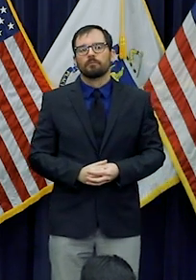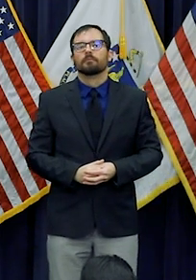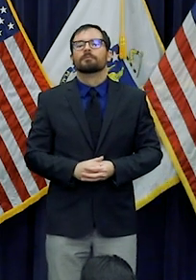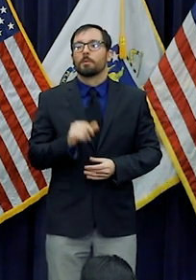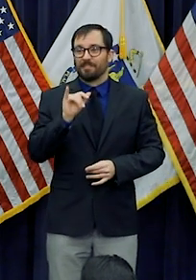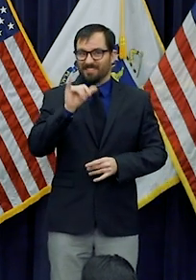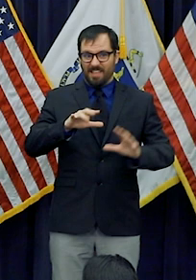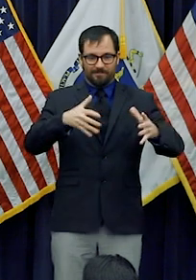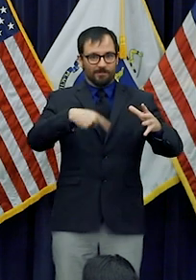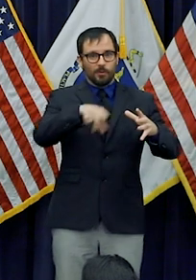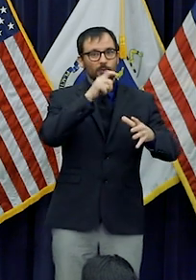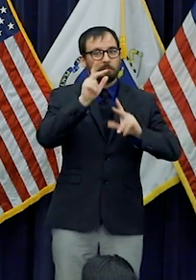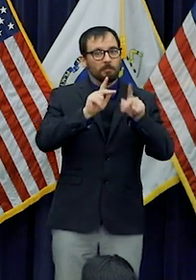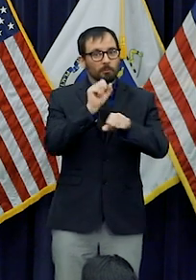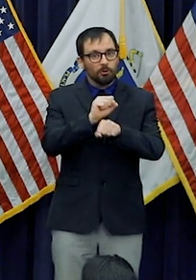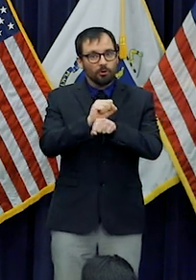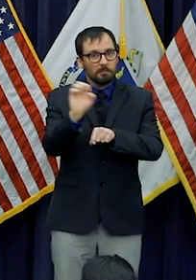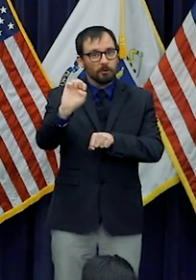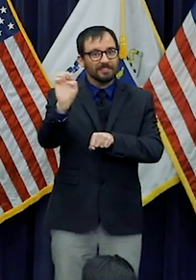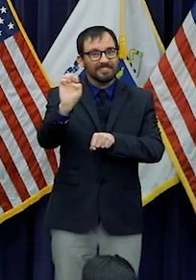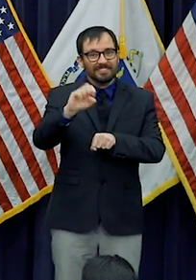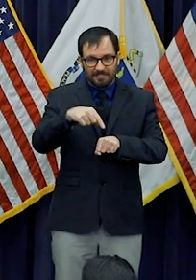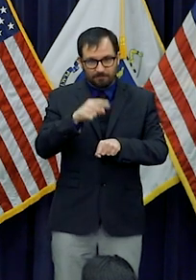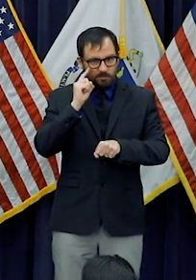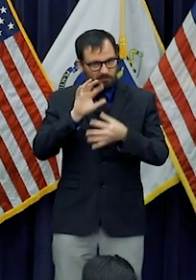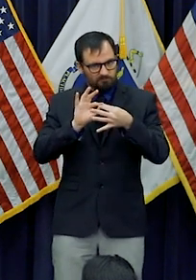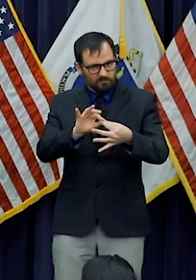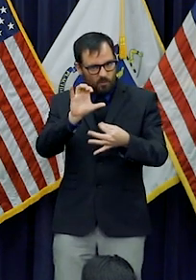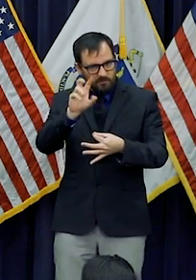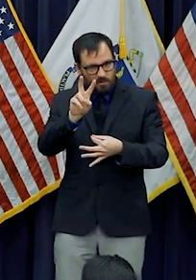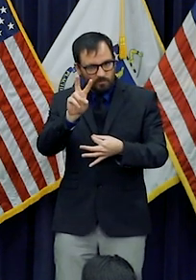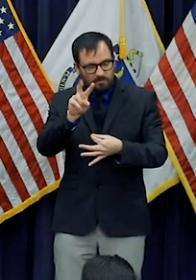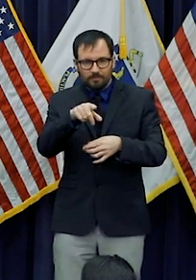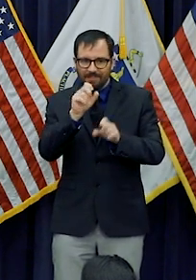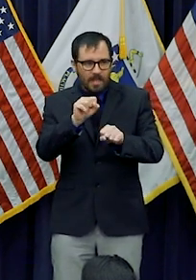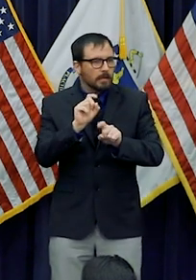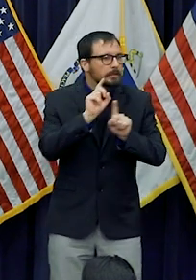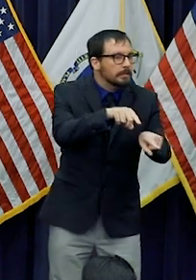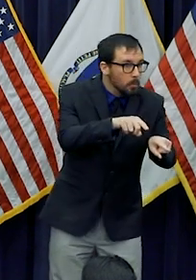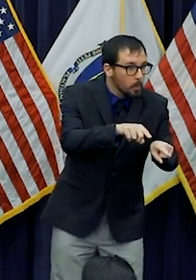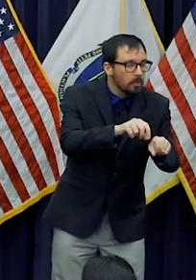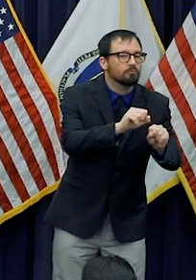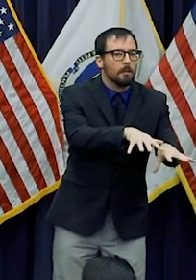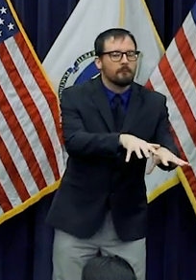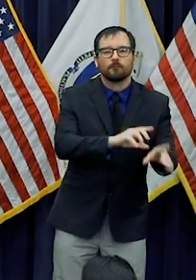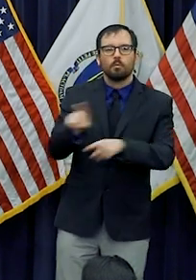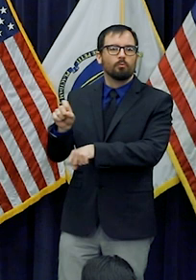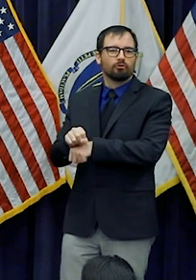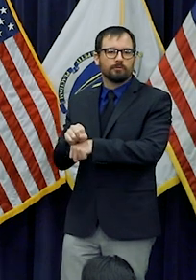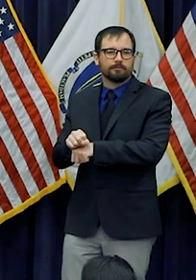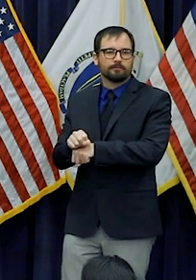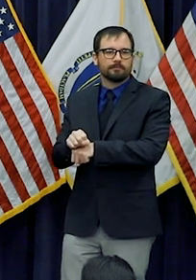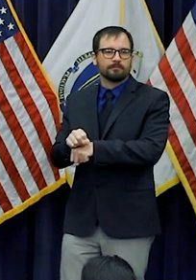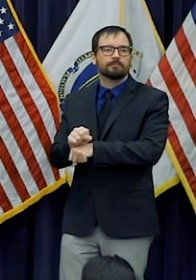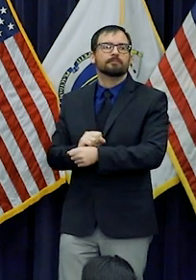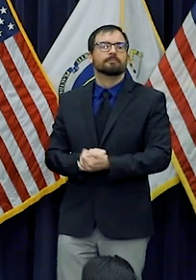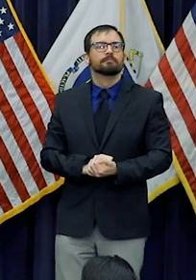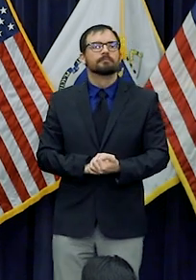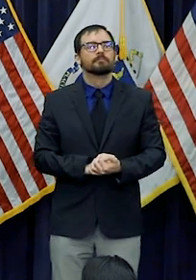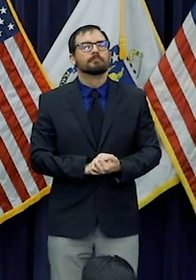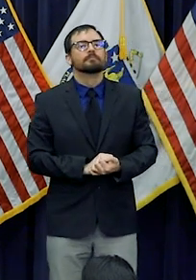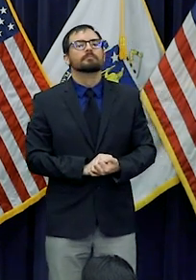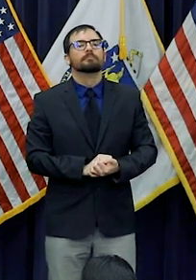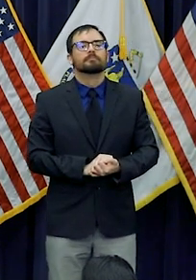residents. Child care is meant to be for those who must report to work. Outside of the obvious emergency responders and